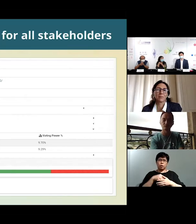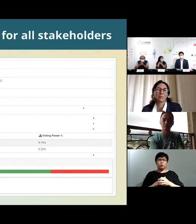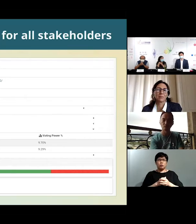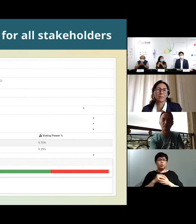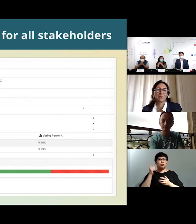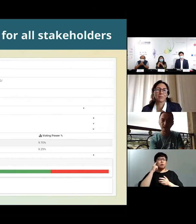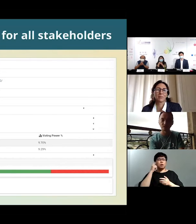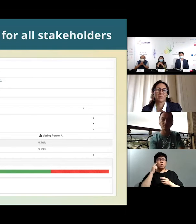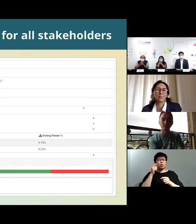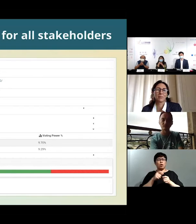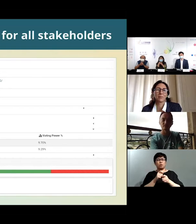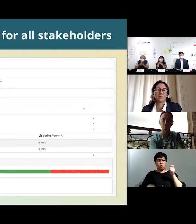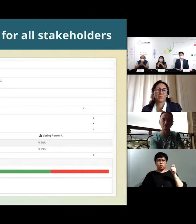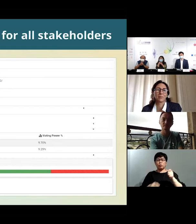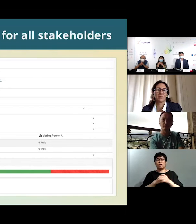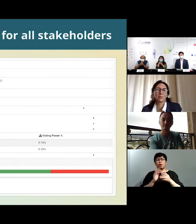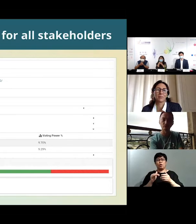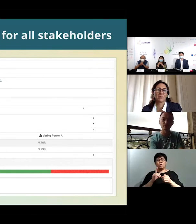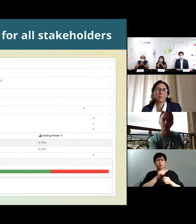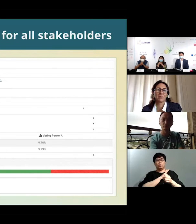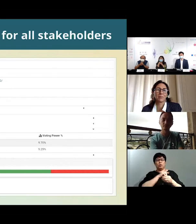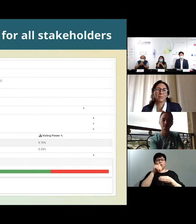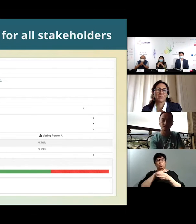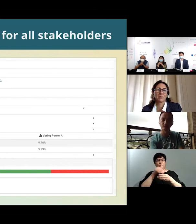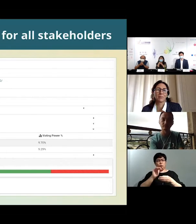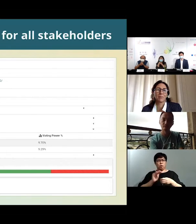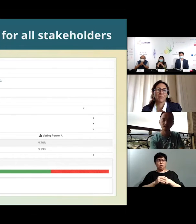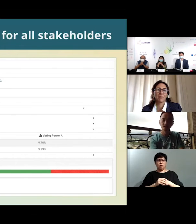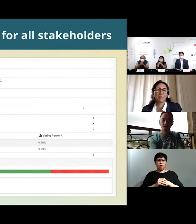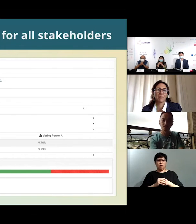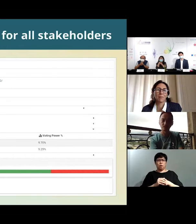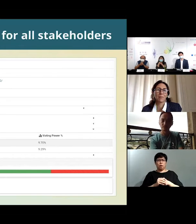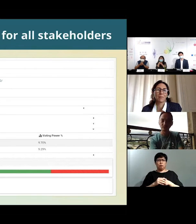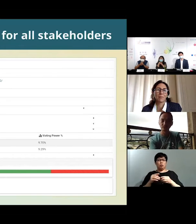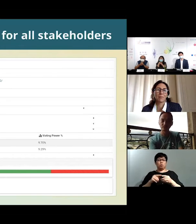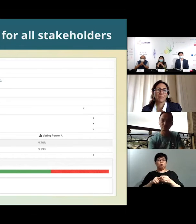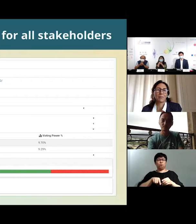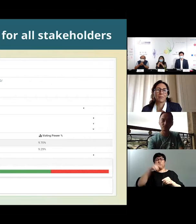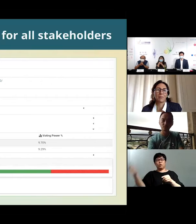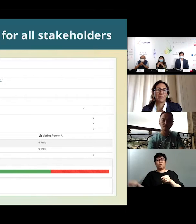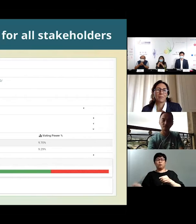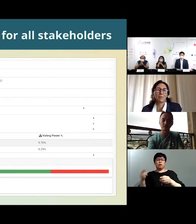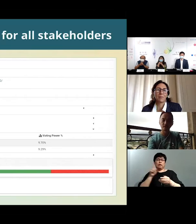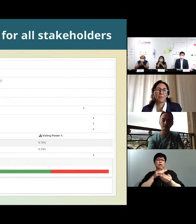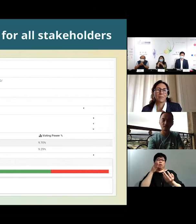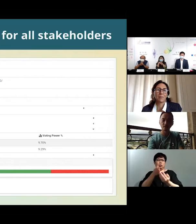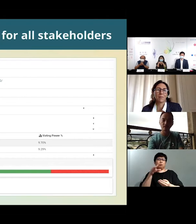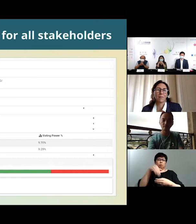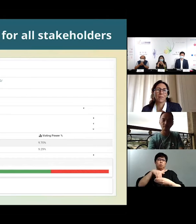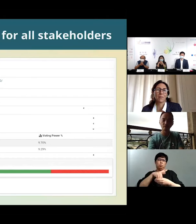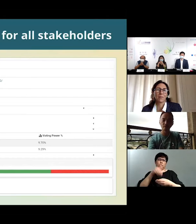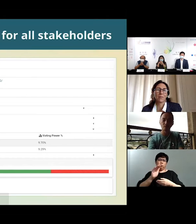So to bypass their representative and vote for themselves. So it's interesting to note that